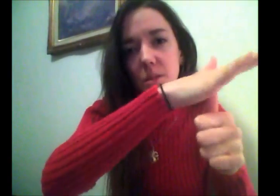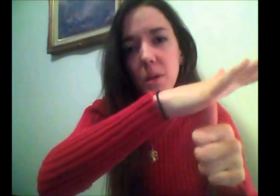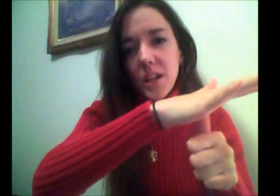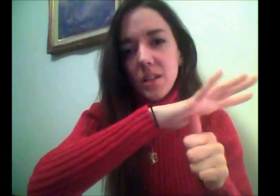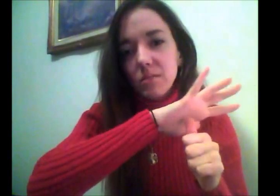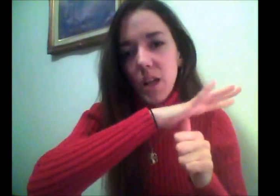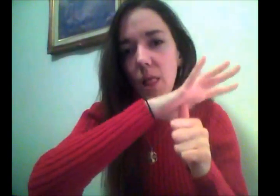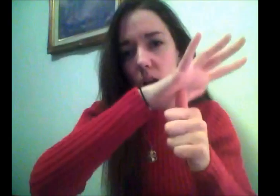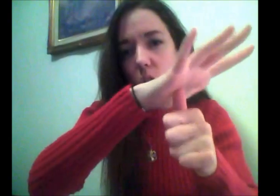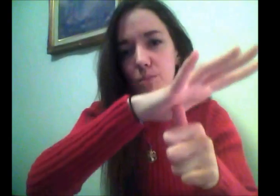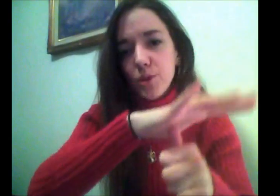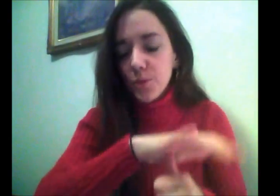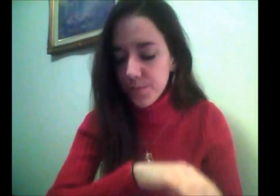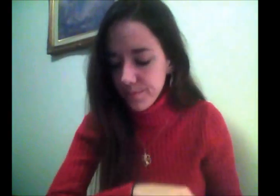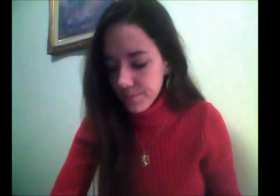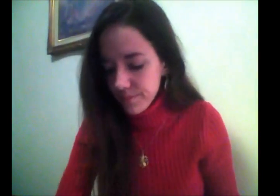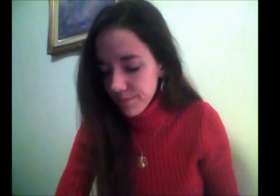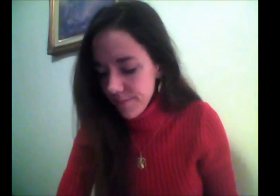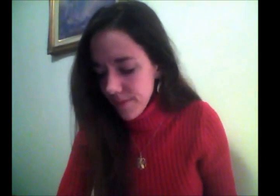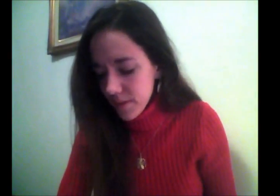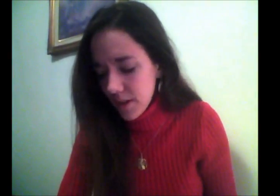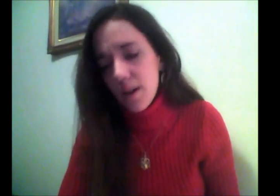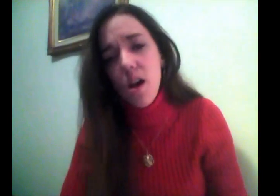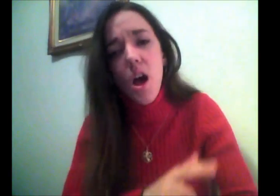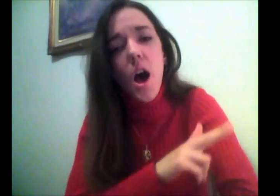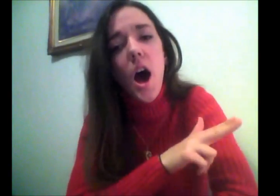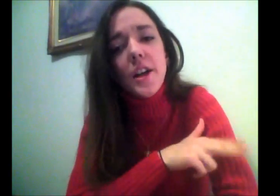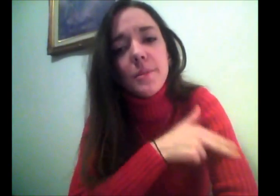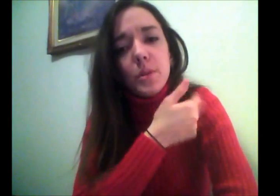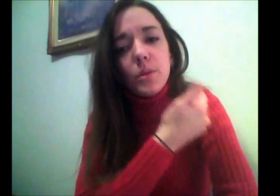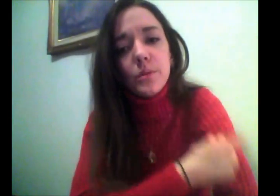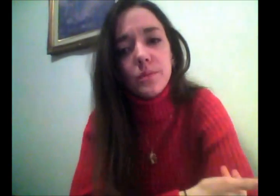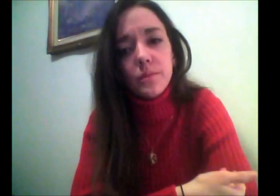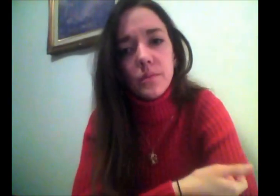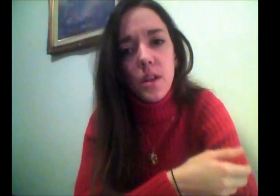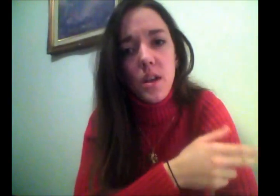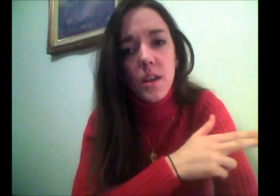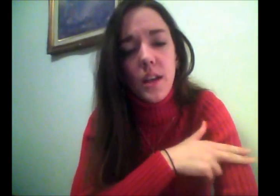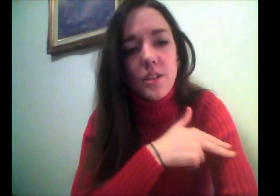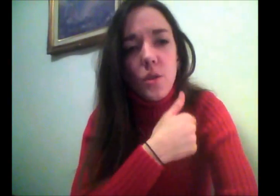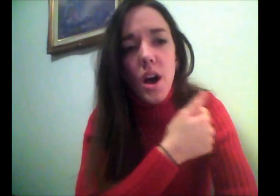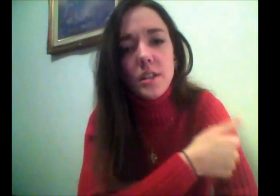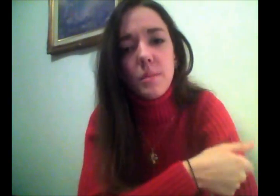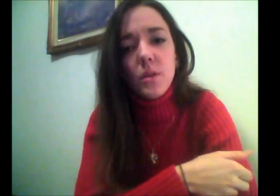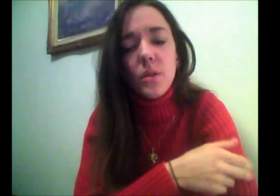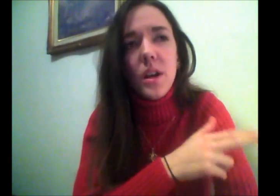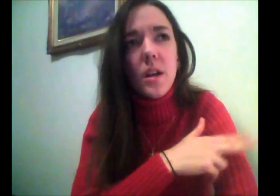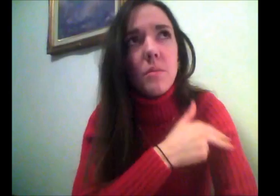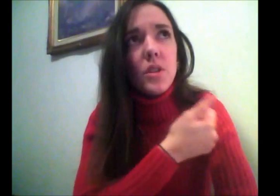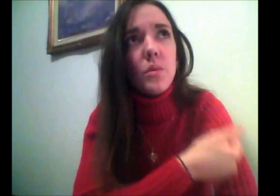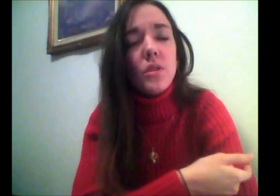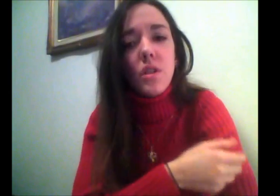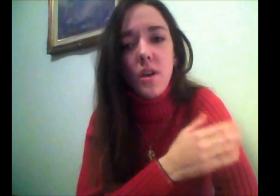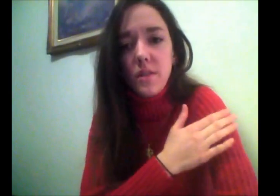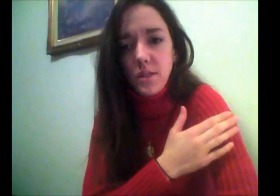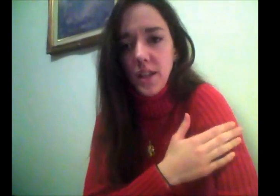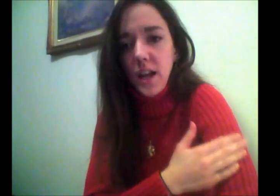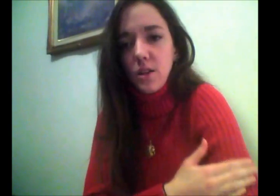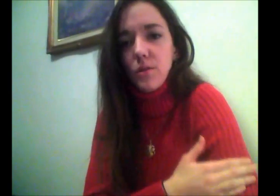somebody, helicopter. Okay, hospital. Okay, so hospital, you would on the side of your